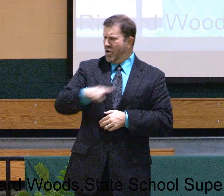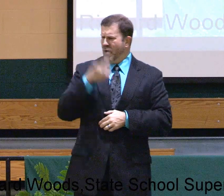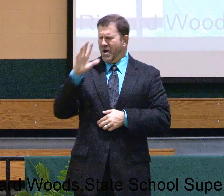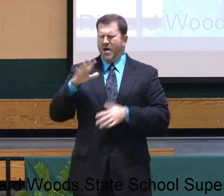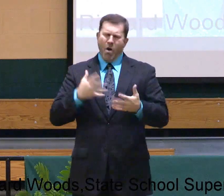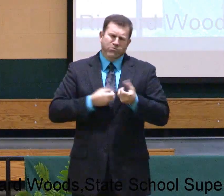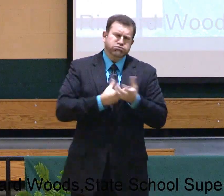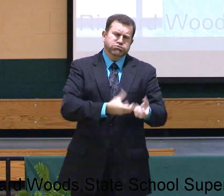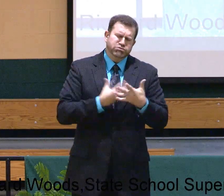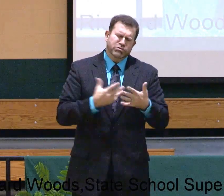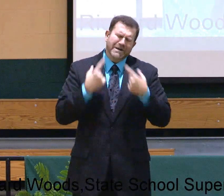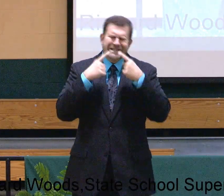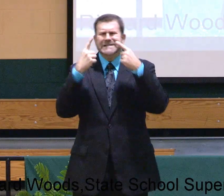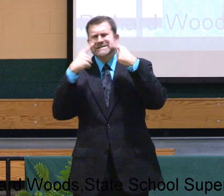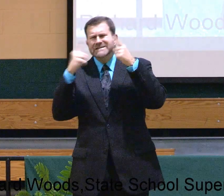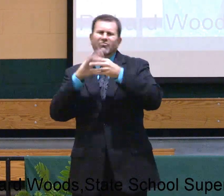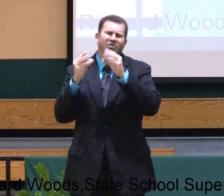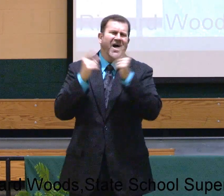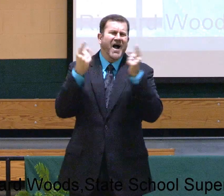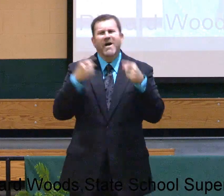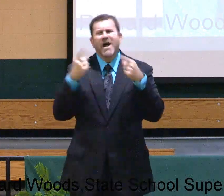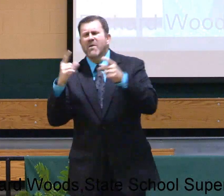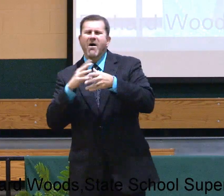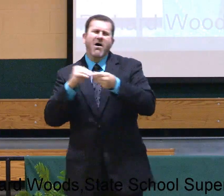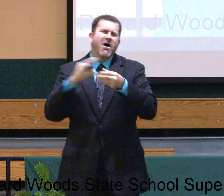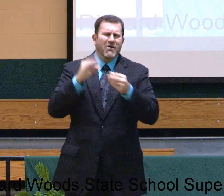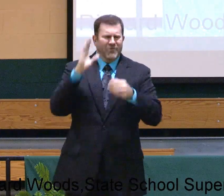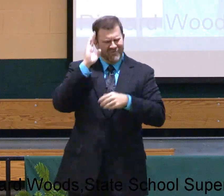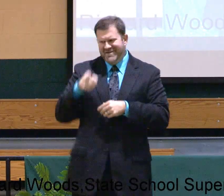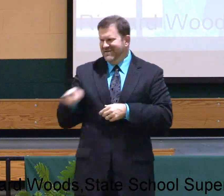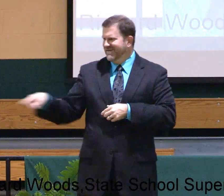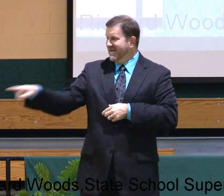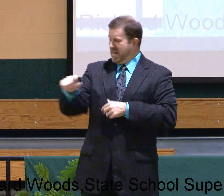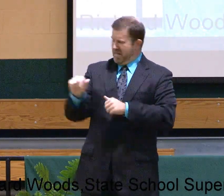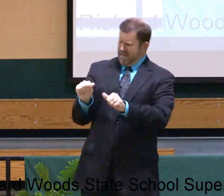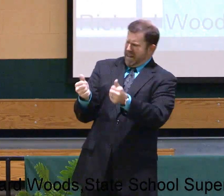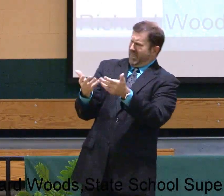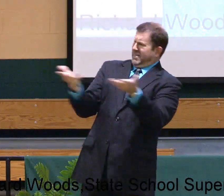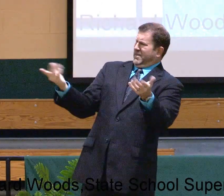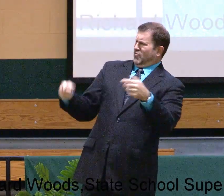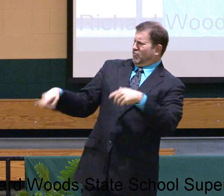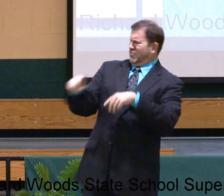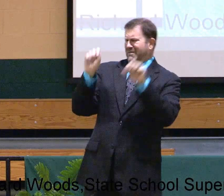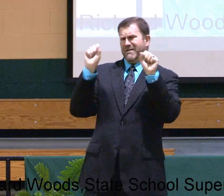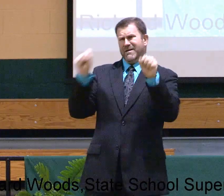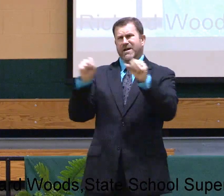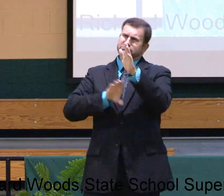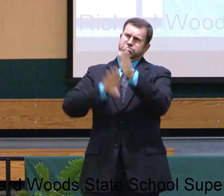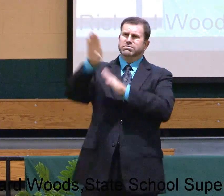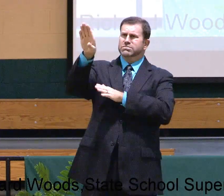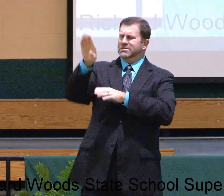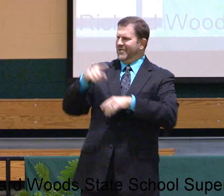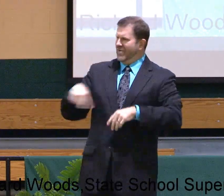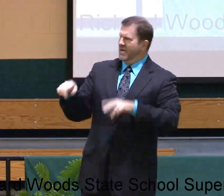as you show that you can do anything and you continue to inspire us as adults of all ages. Thank you very